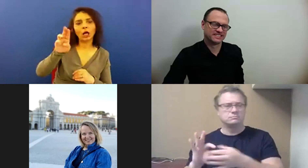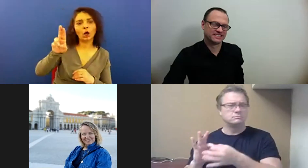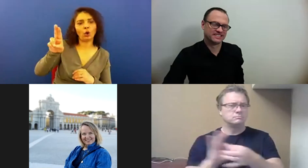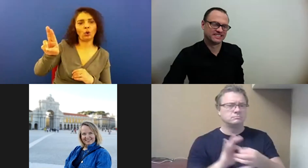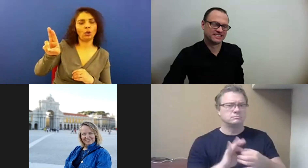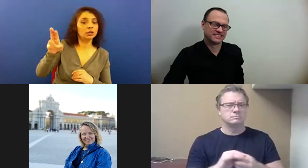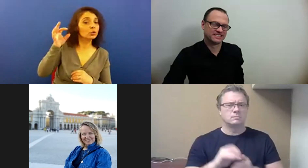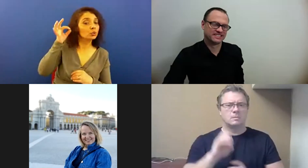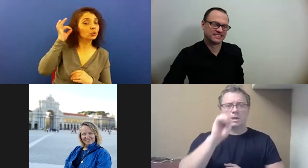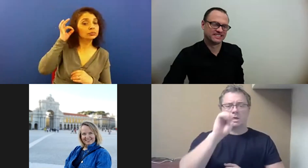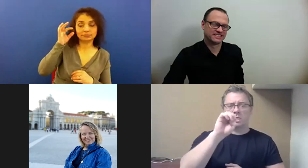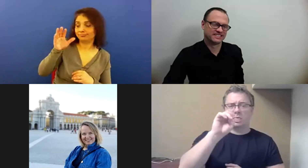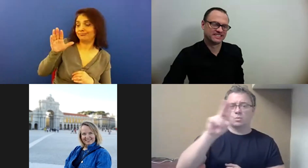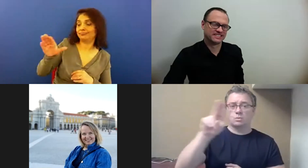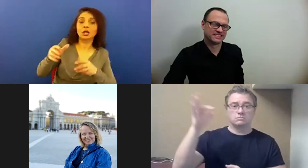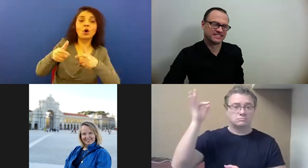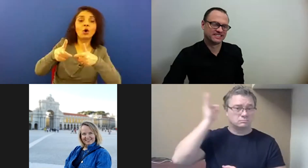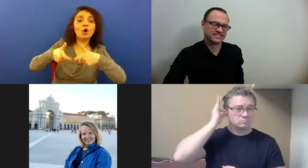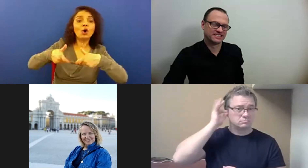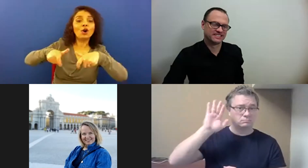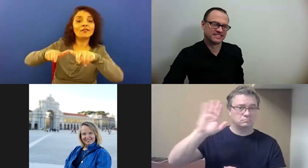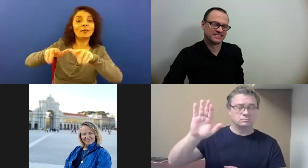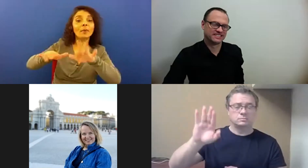information about their meetings.